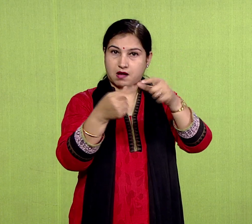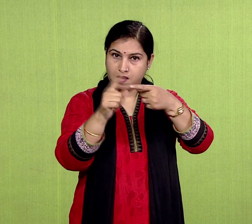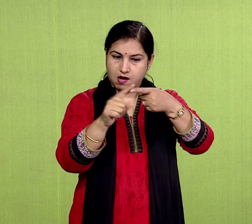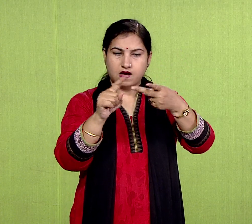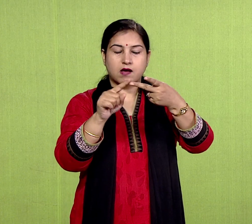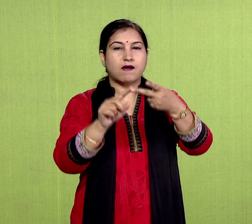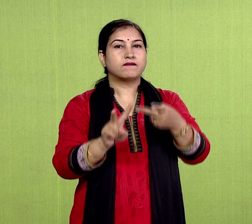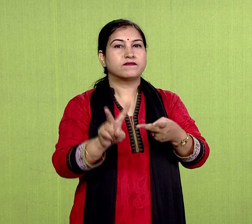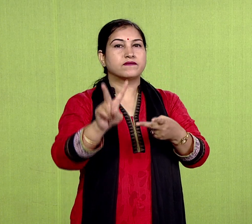Mihira